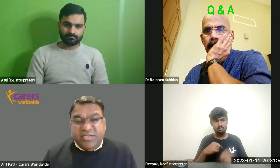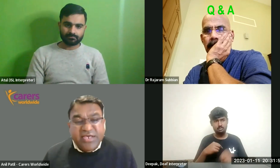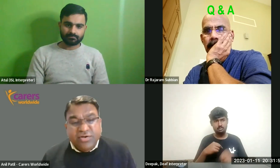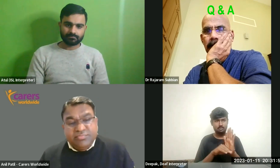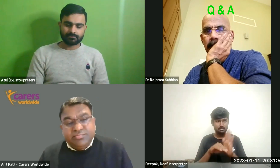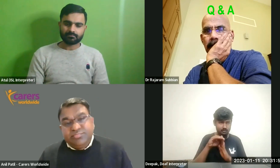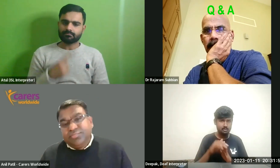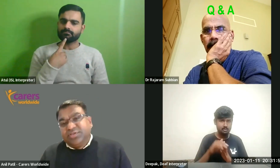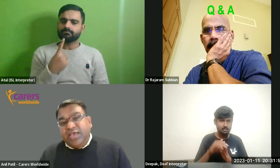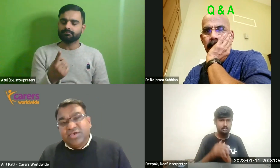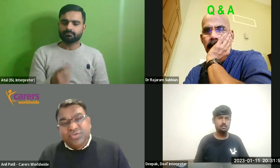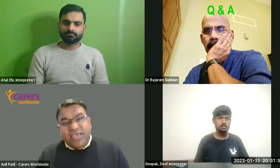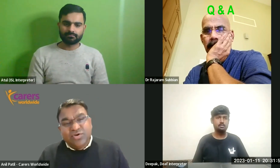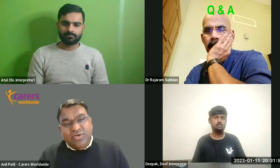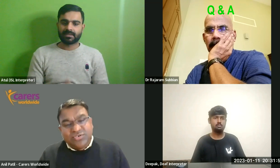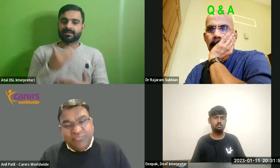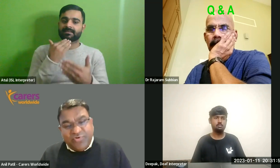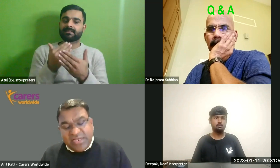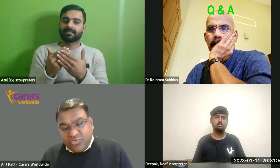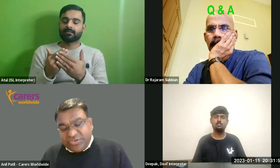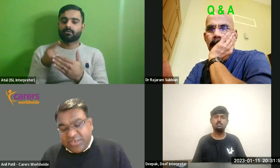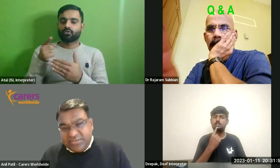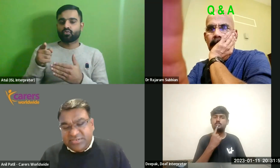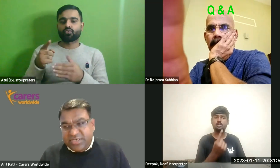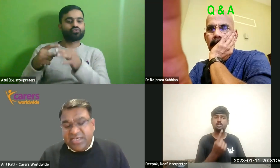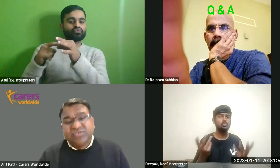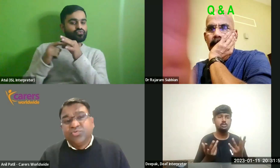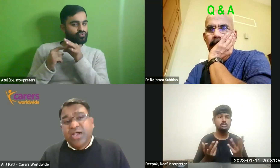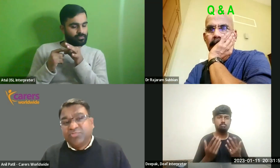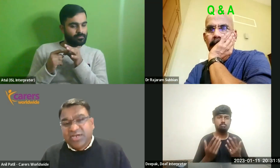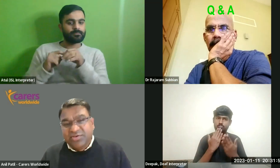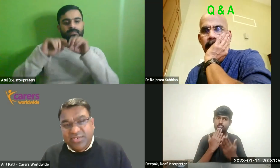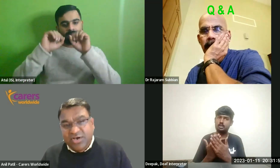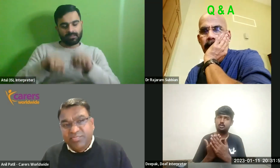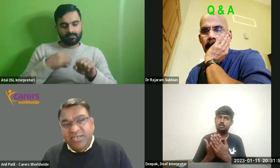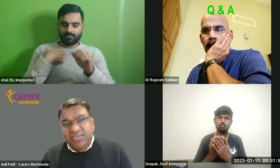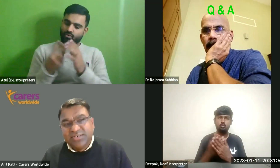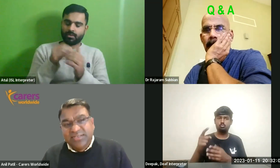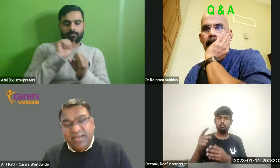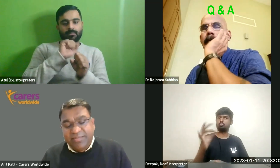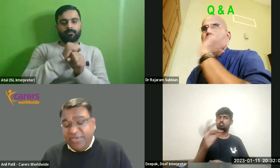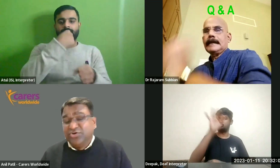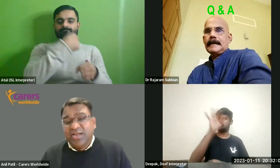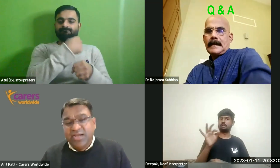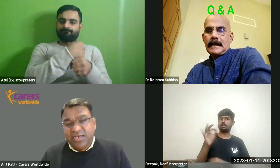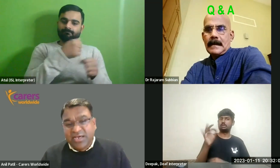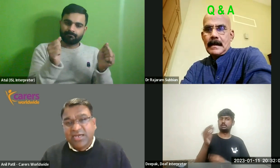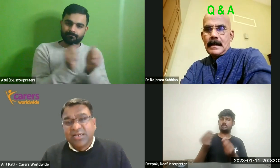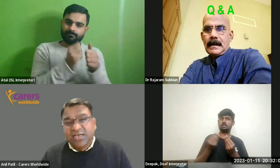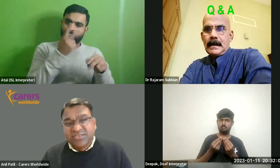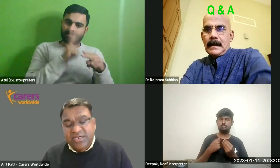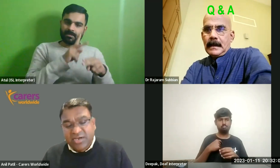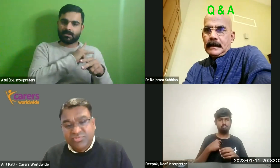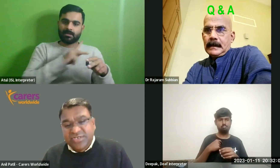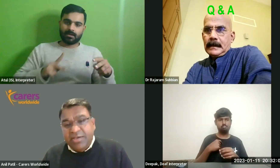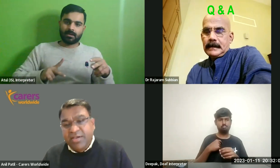So that is to understanding. Thank you, Rajaram, for that questions. Yes, so we are working with the government, particularly in